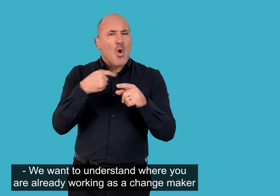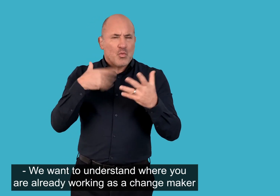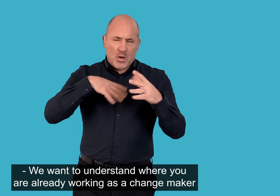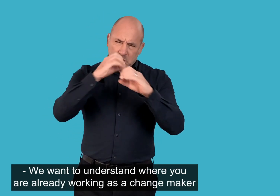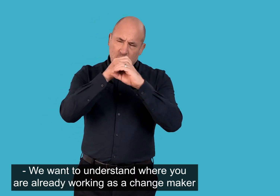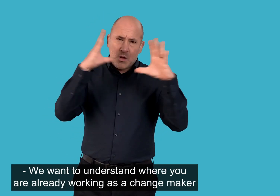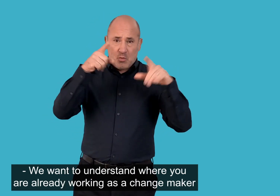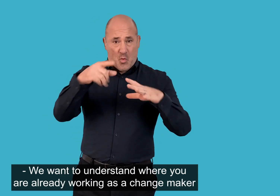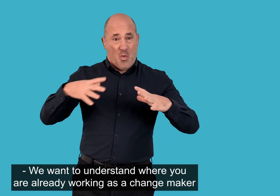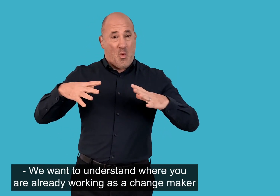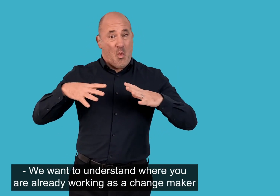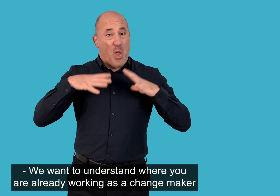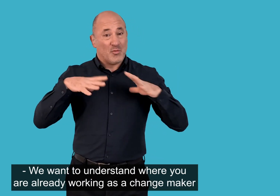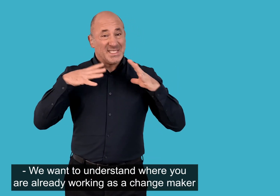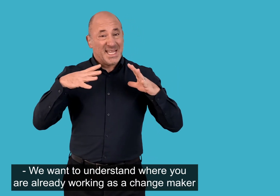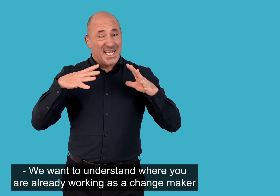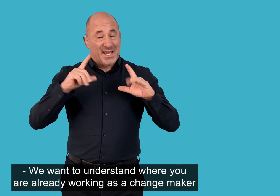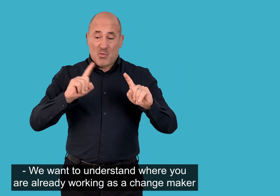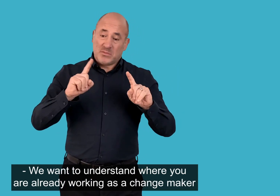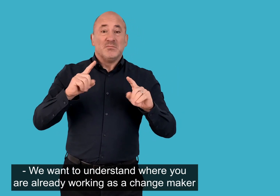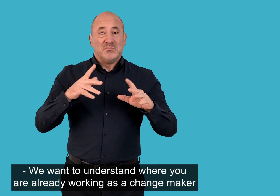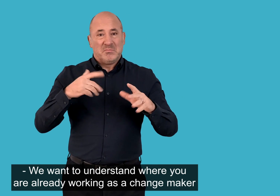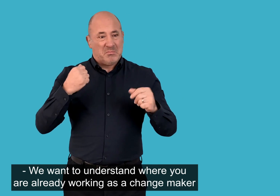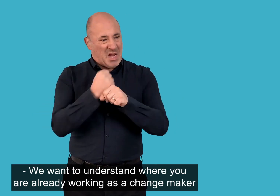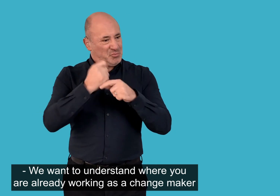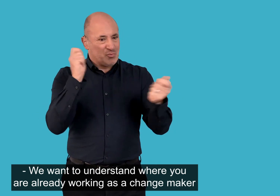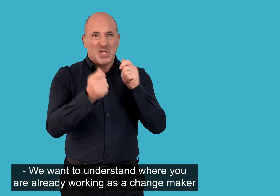We want to understand where you are already working as a changemaker,